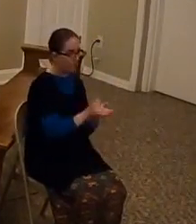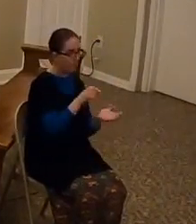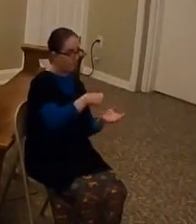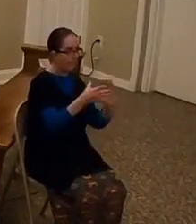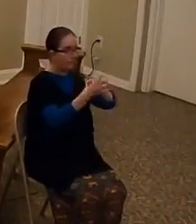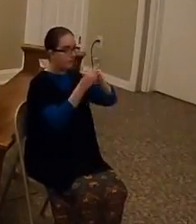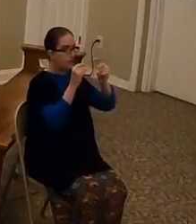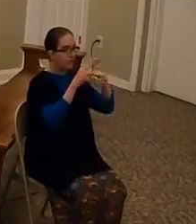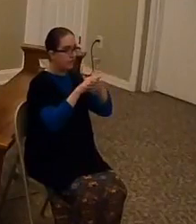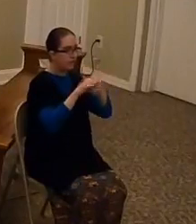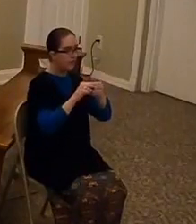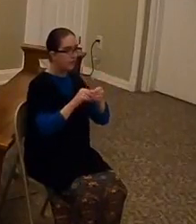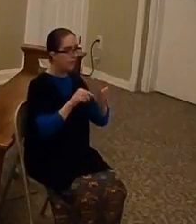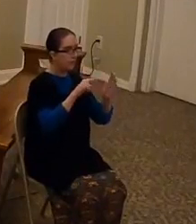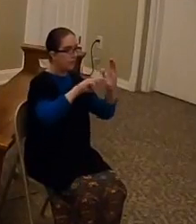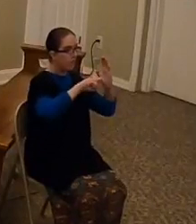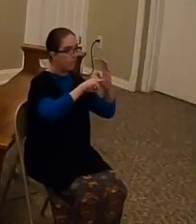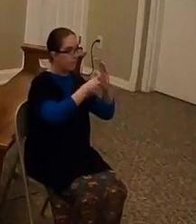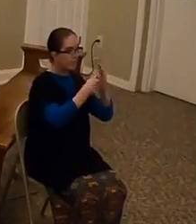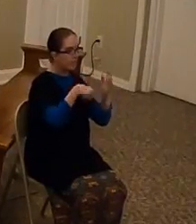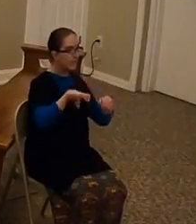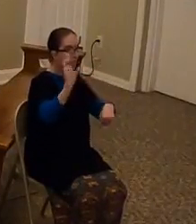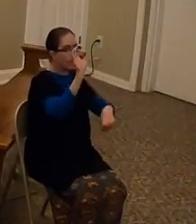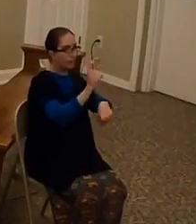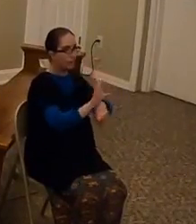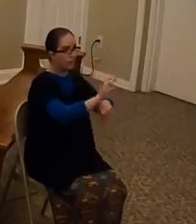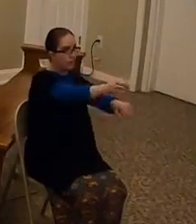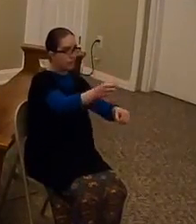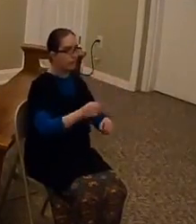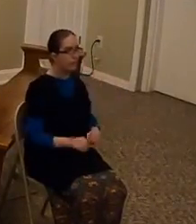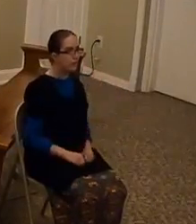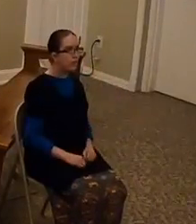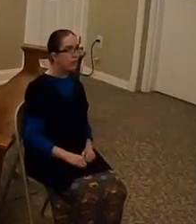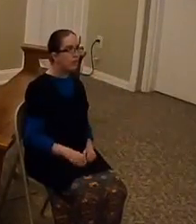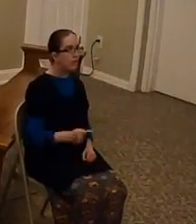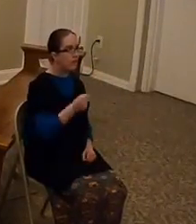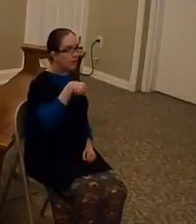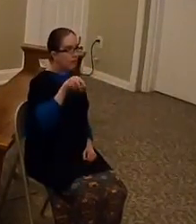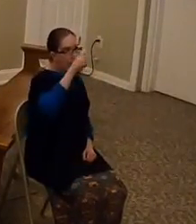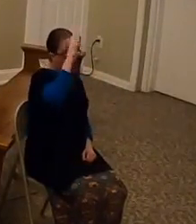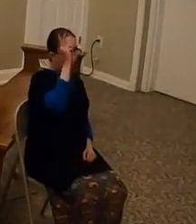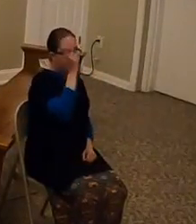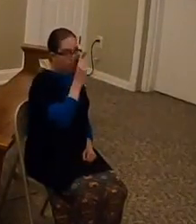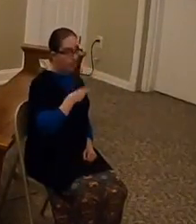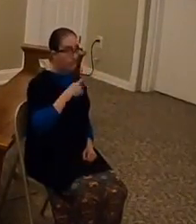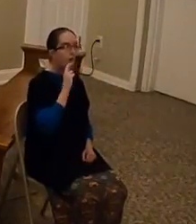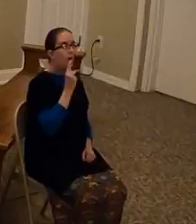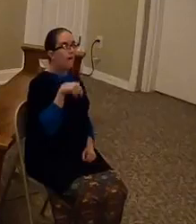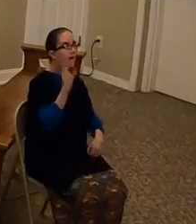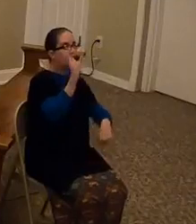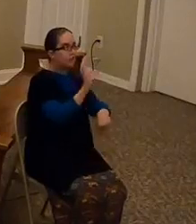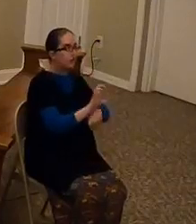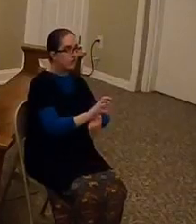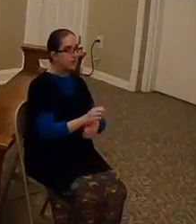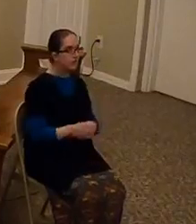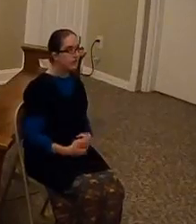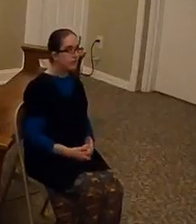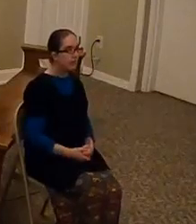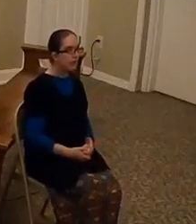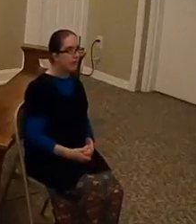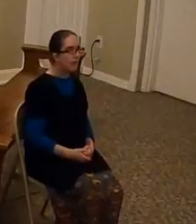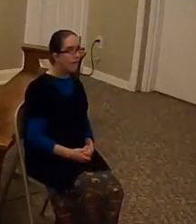this story actually represents the church. Yes, sir. Amen. The virgins are the church. Amen.